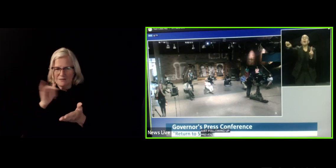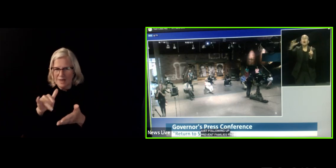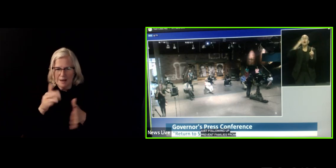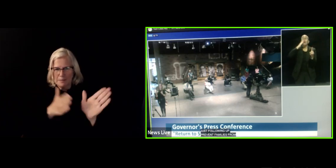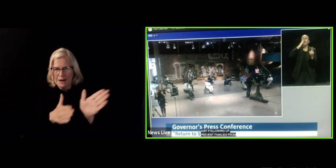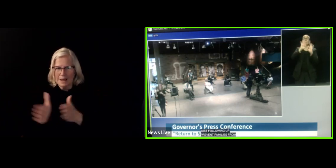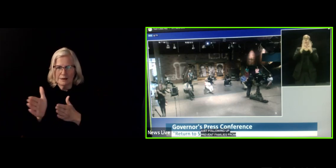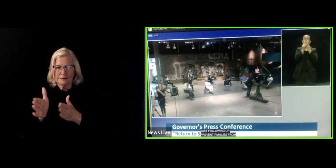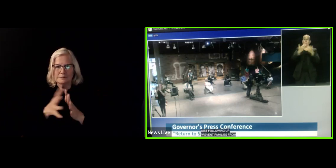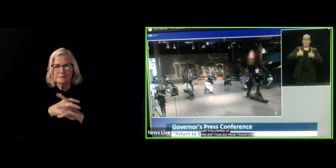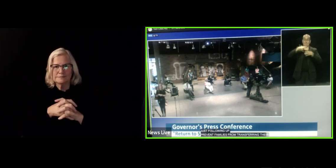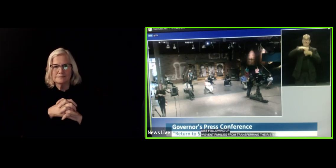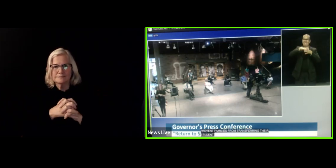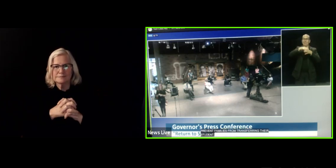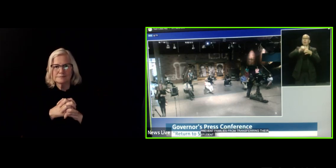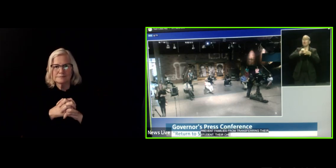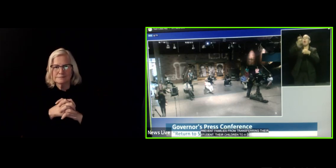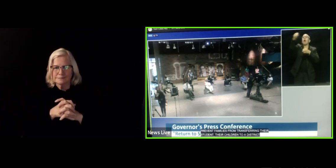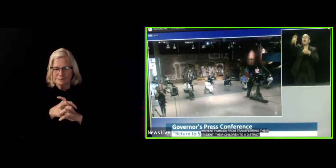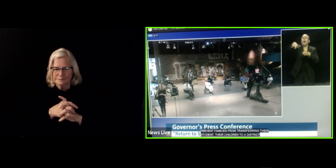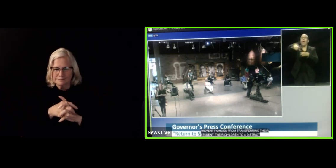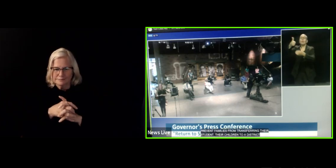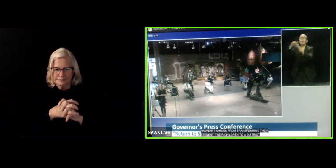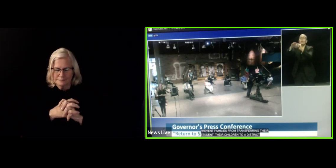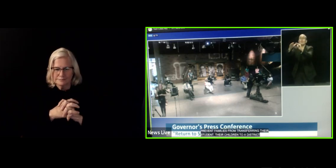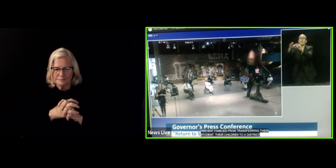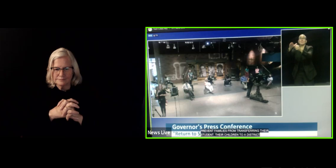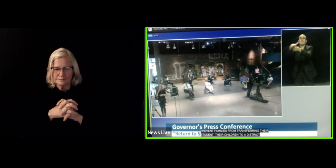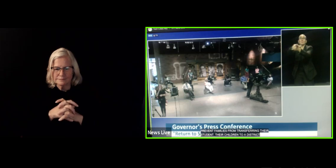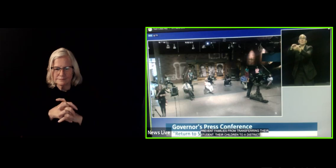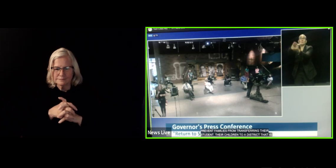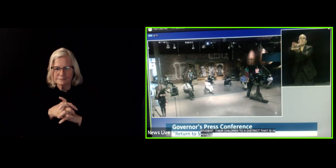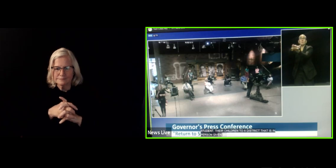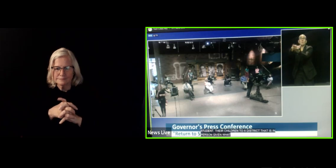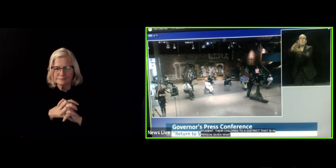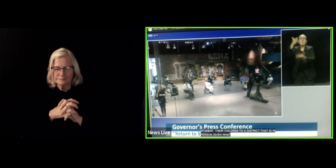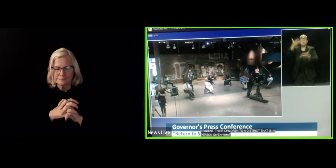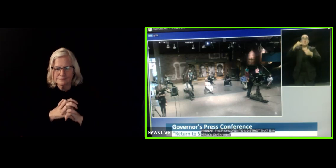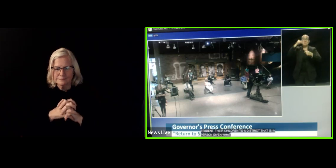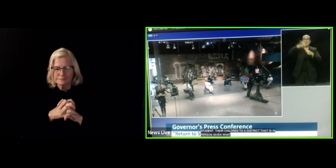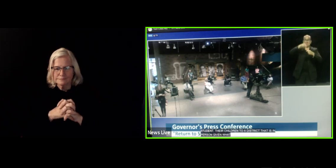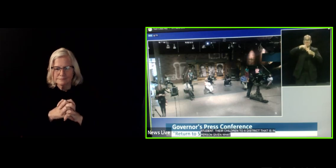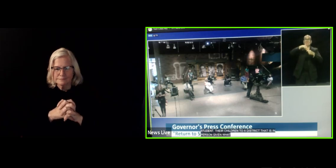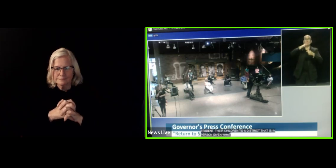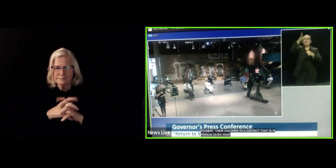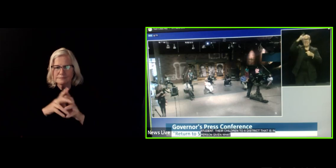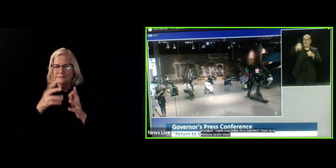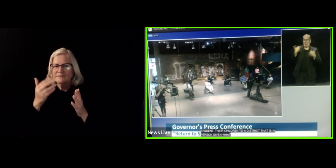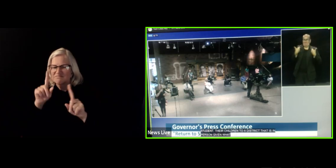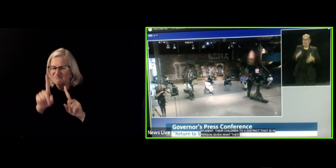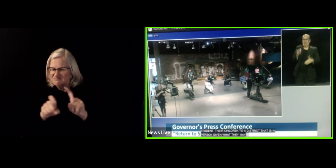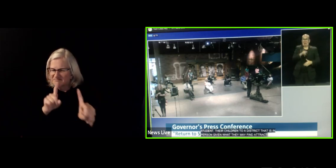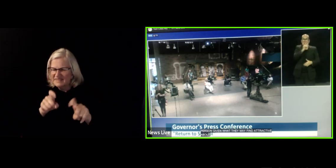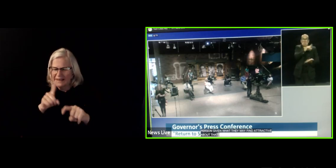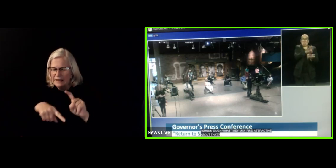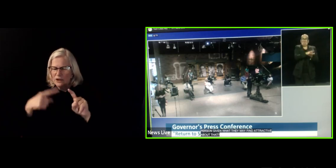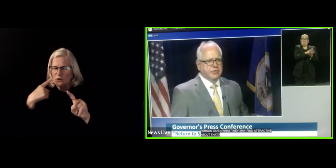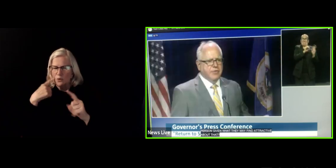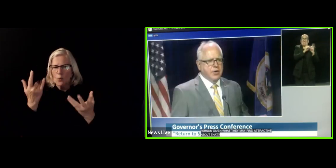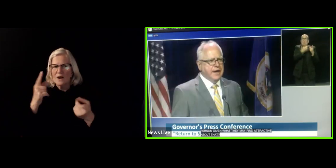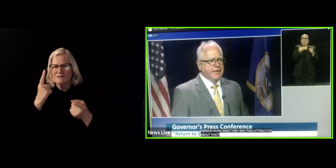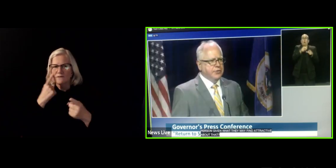in person, given what they may find attractive about that? Are you getting confident that? Are you concerned about that? I think one of the things is